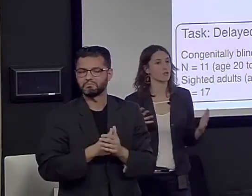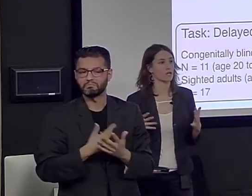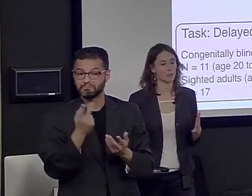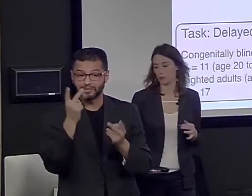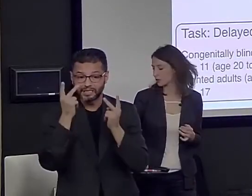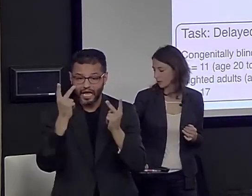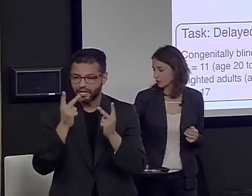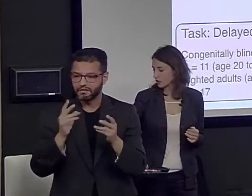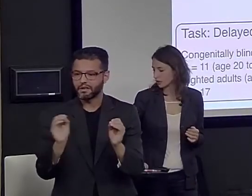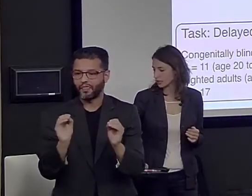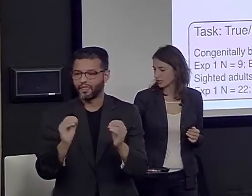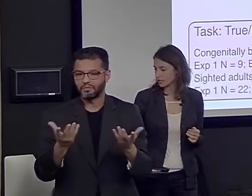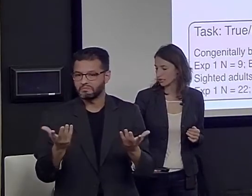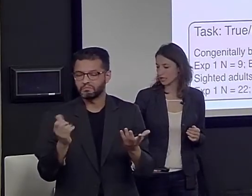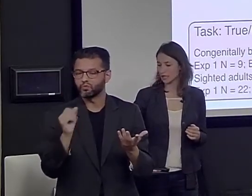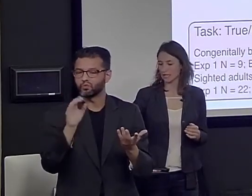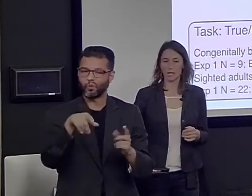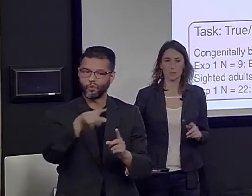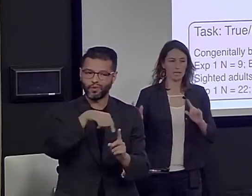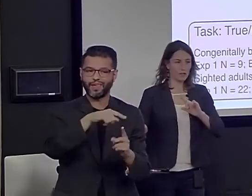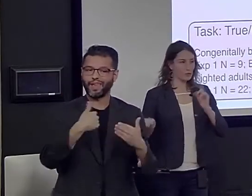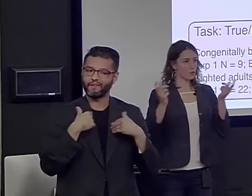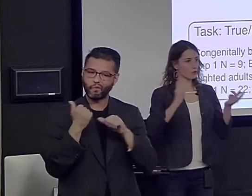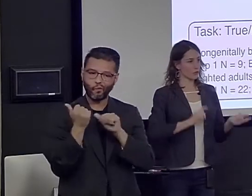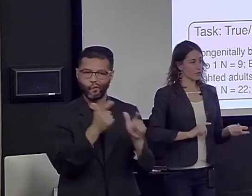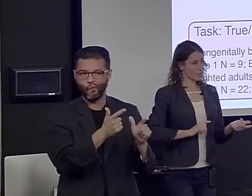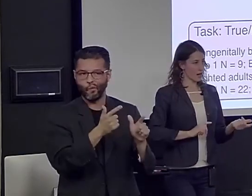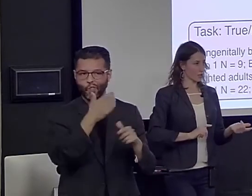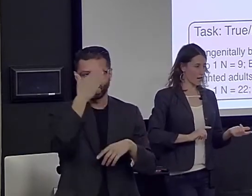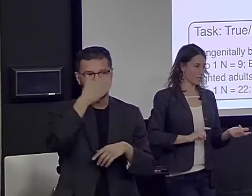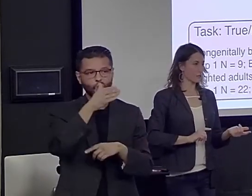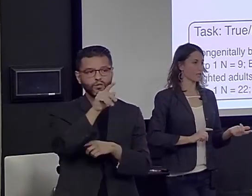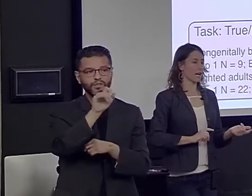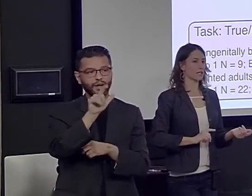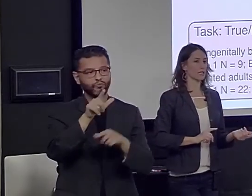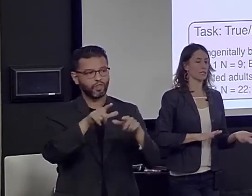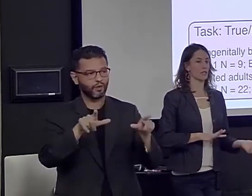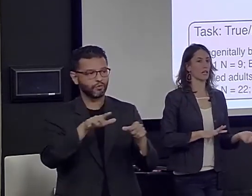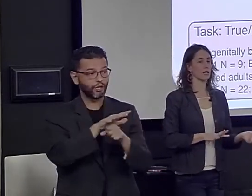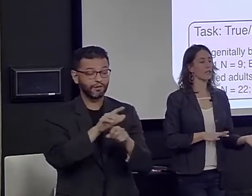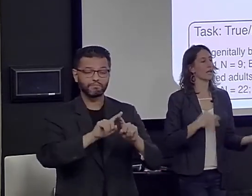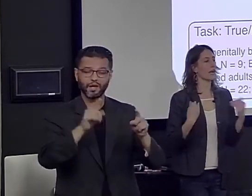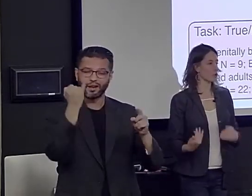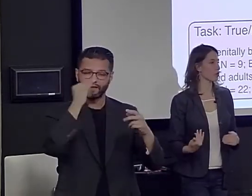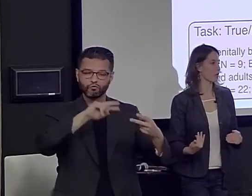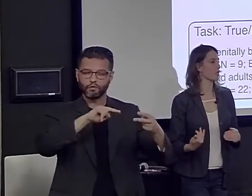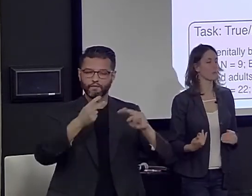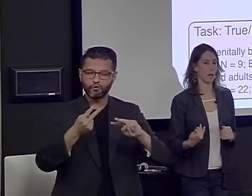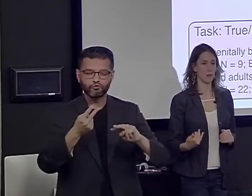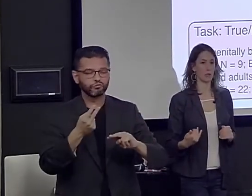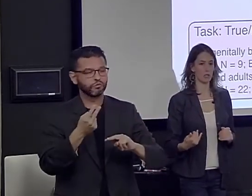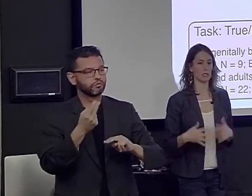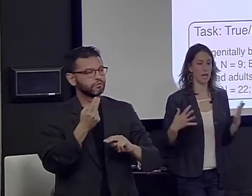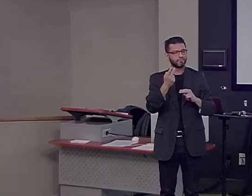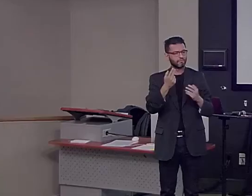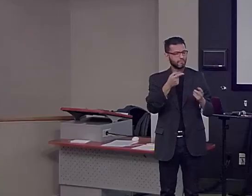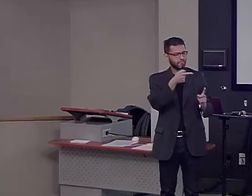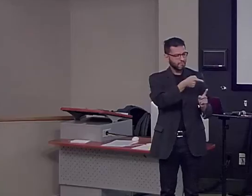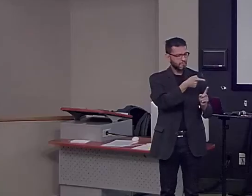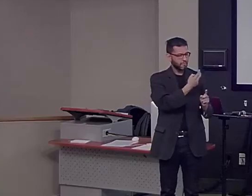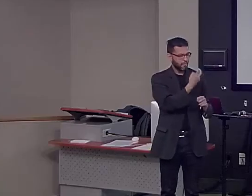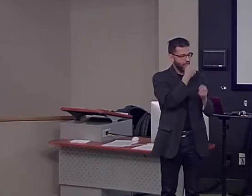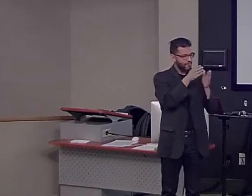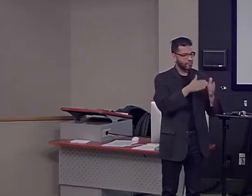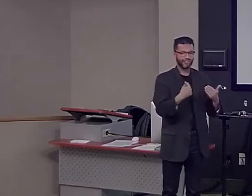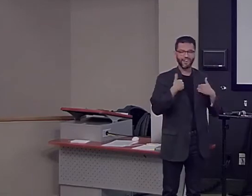the frontotemporal language areas. But then if we do the reverse contrast and we ask, is there anything extra that a blind person is